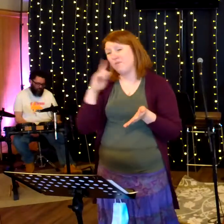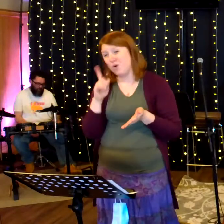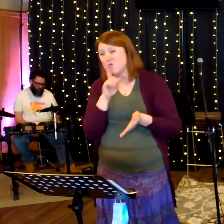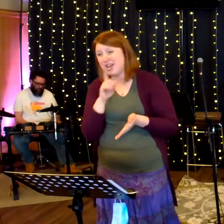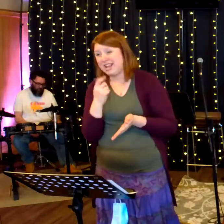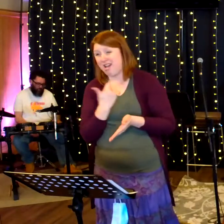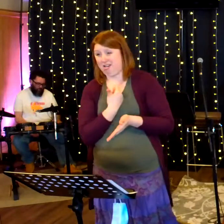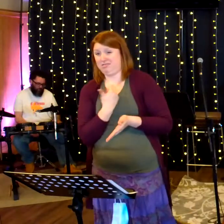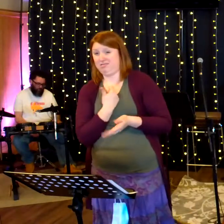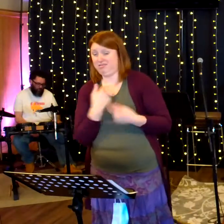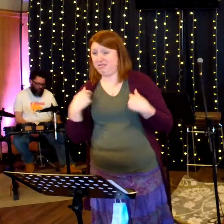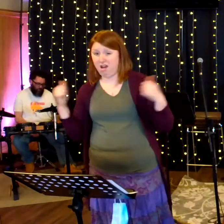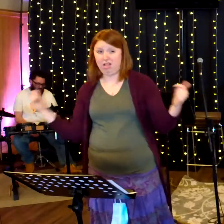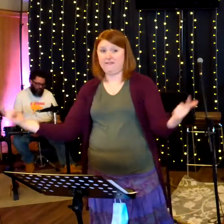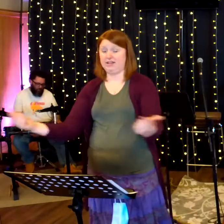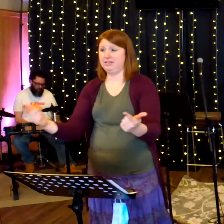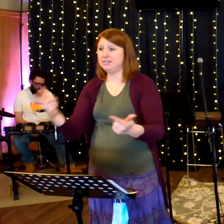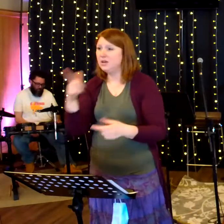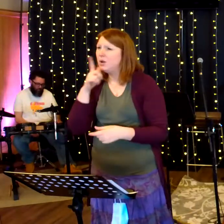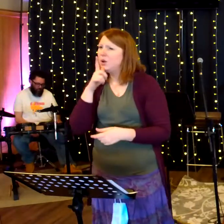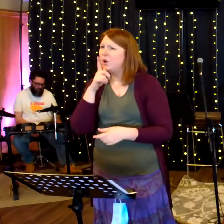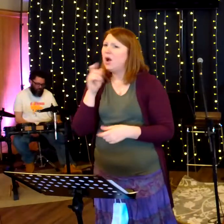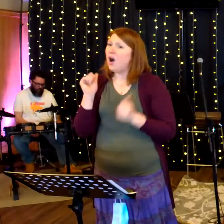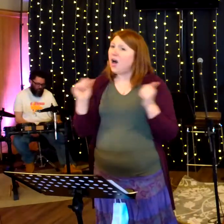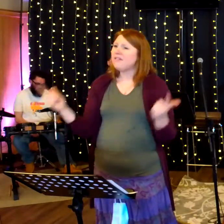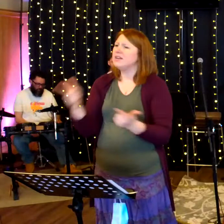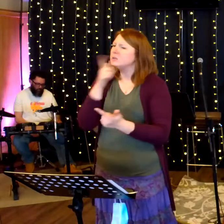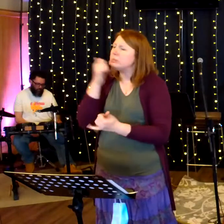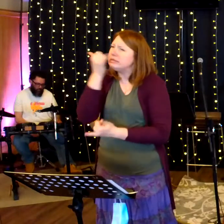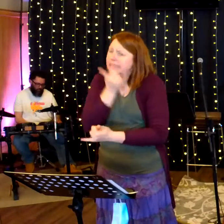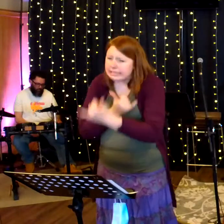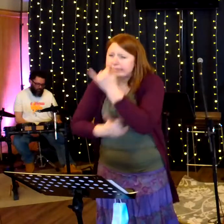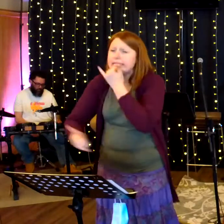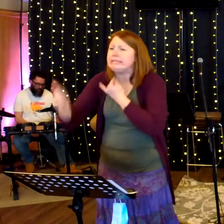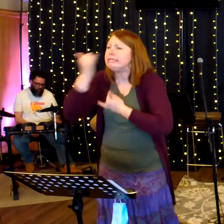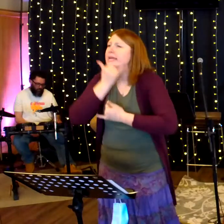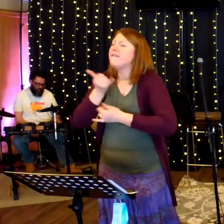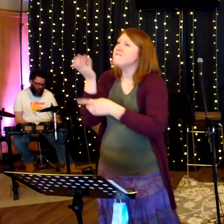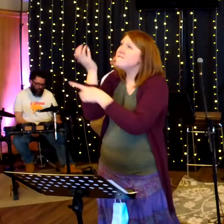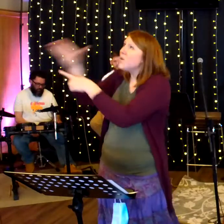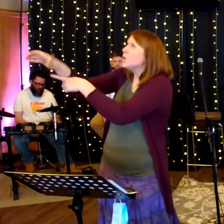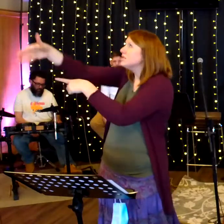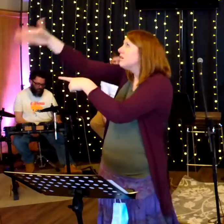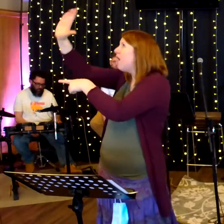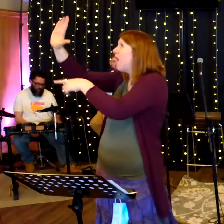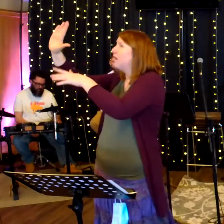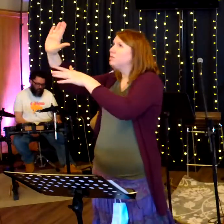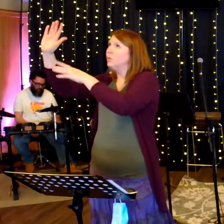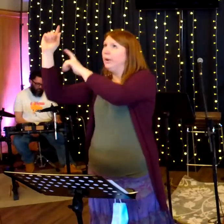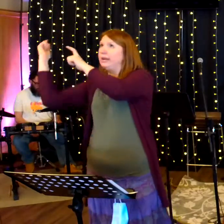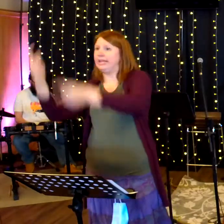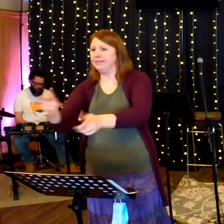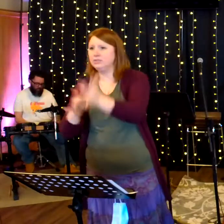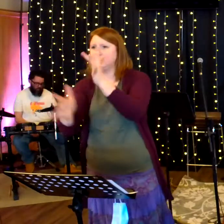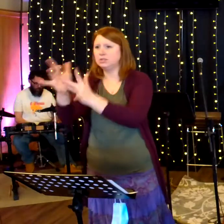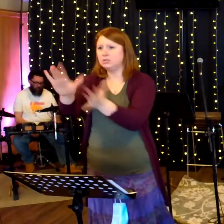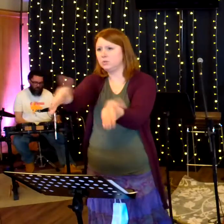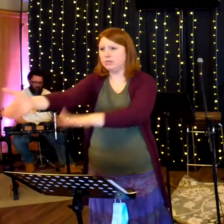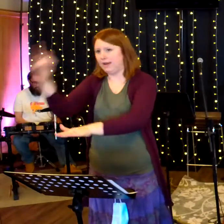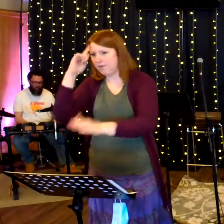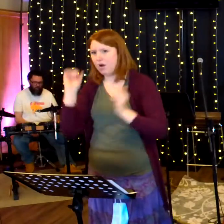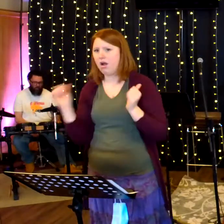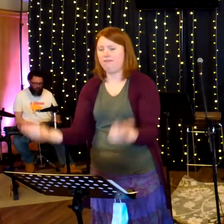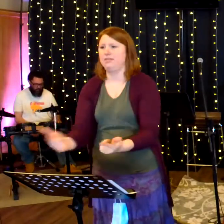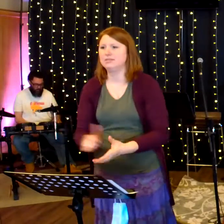for us, the ones whose sin put him on the cross. We talked about that again on Friday night. And that's not